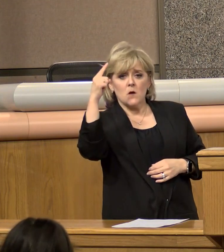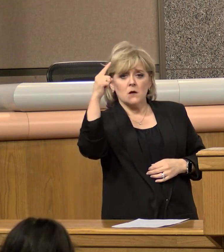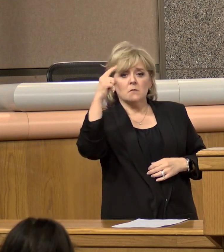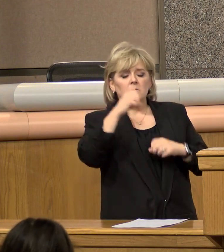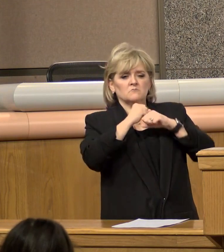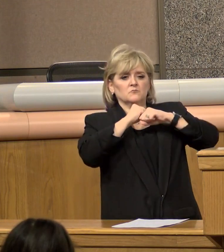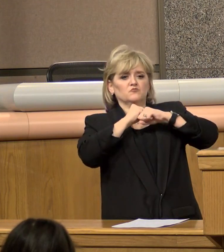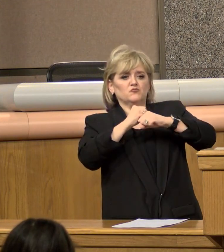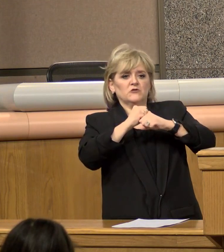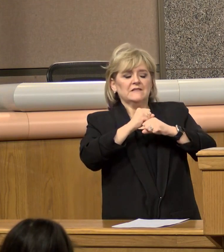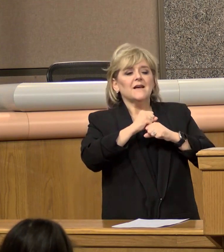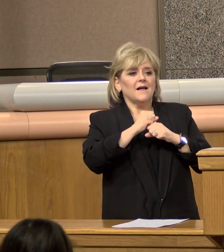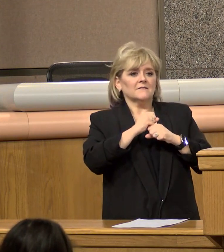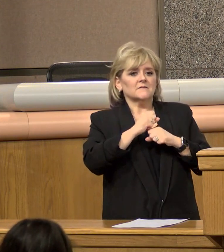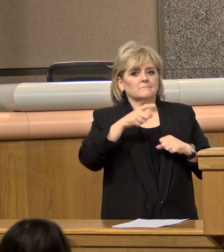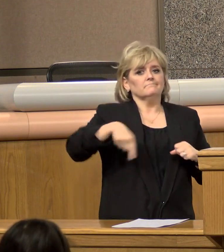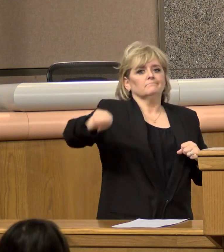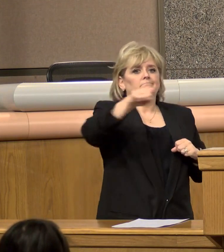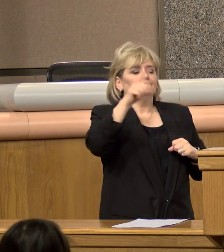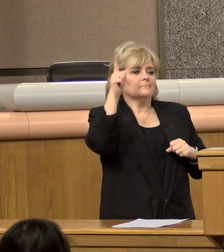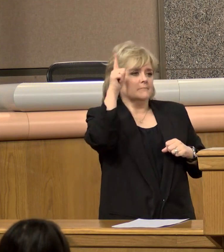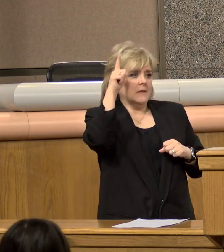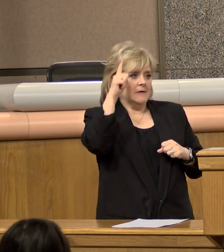the safety of the citizens of Lubbock.